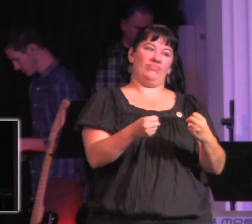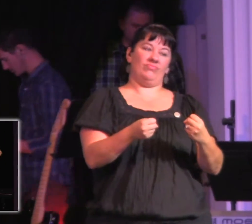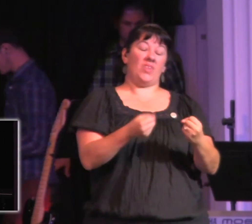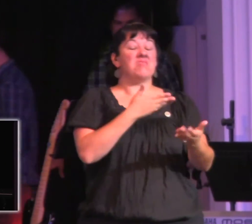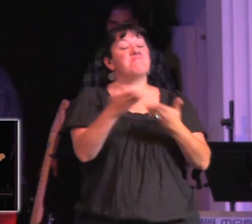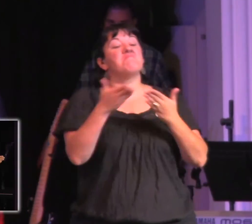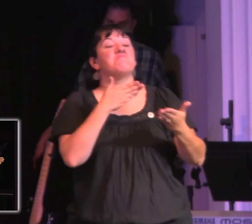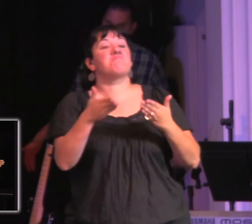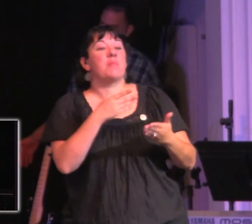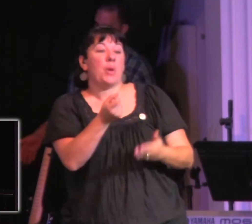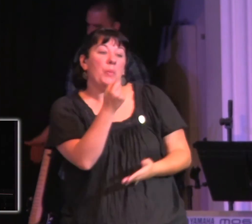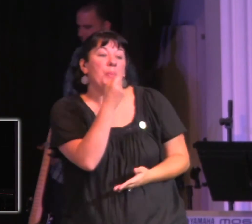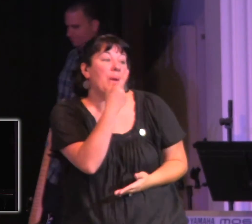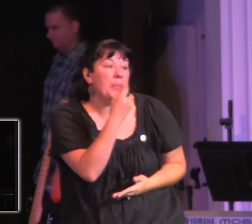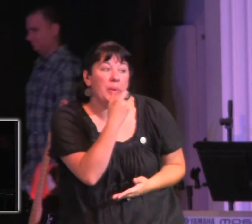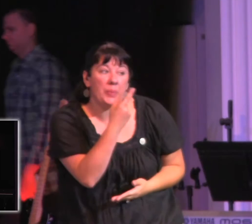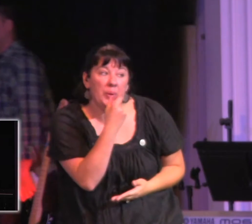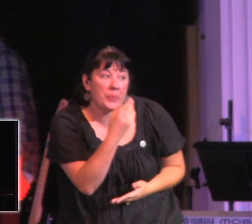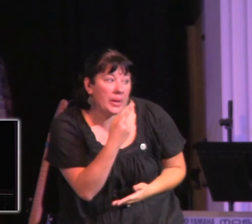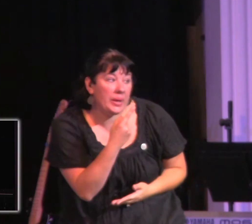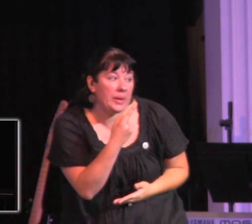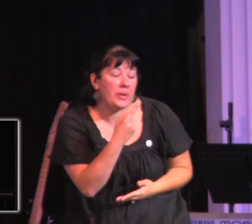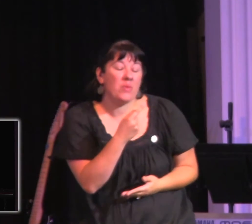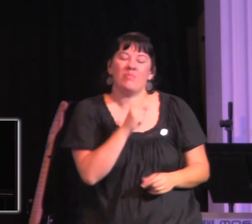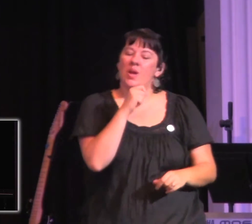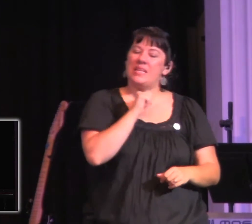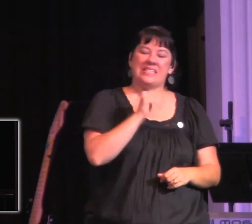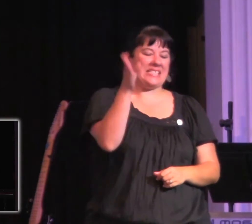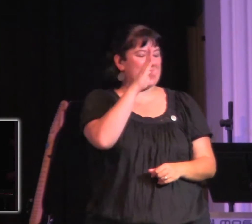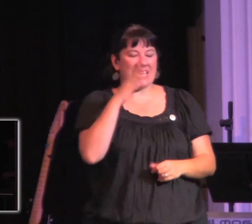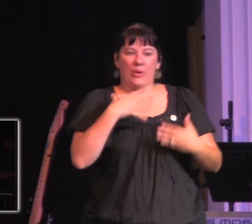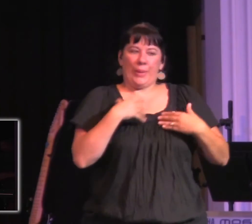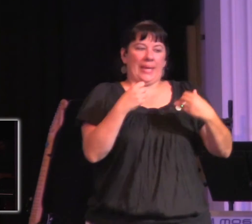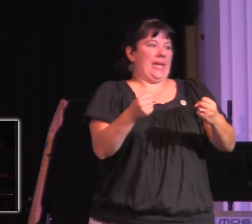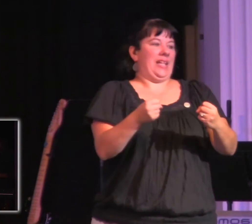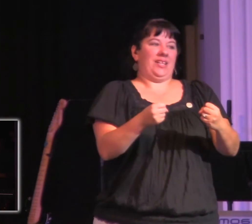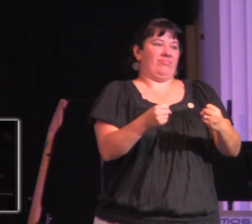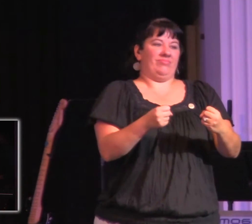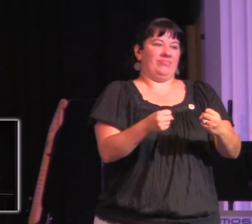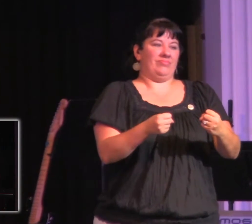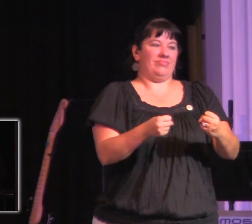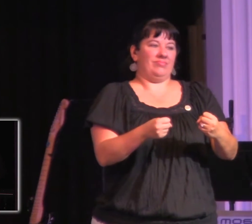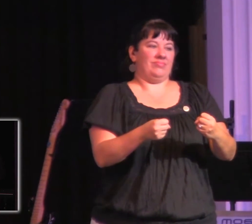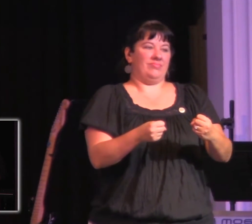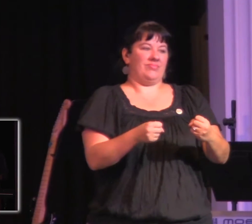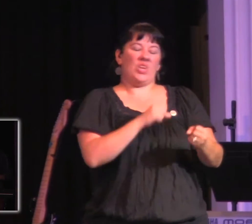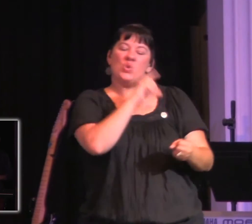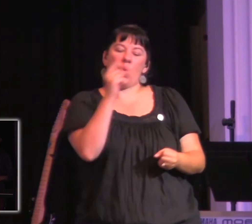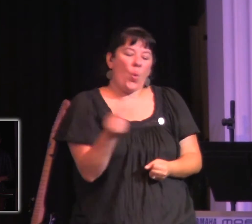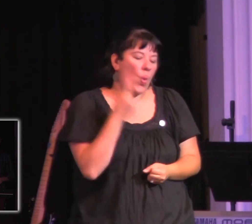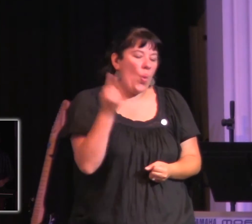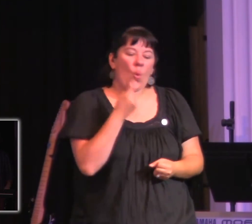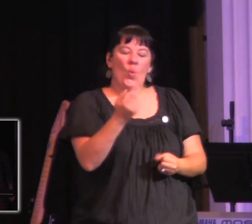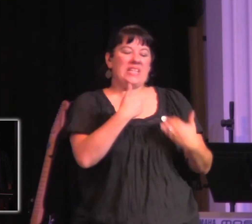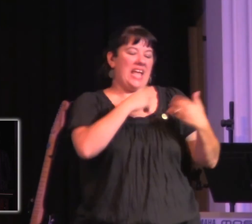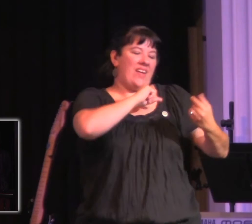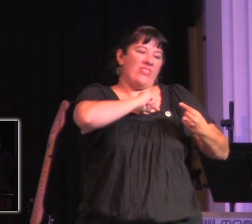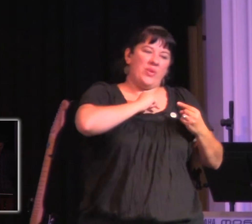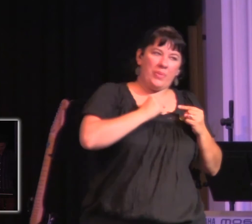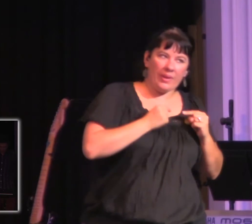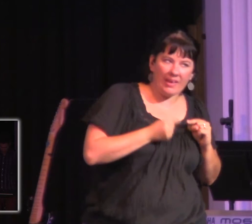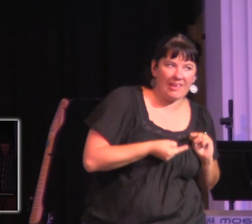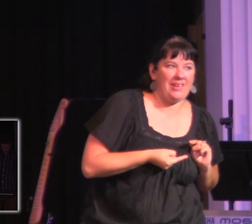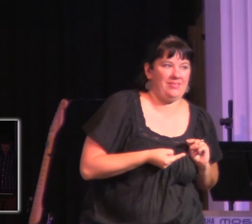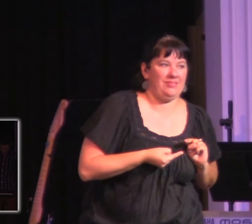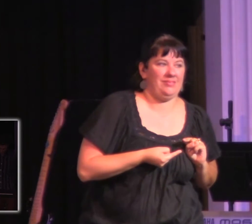way down to healing your heart. And you will always live with the pain that you've always lived with. But the power of God wants to come and heal the